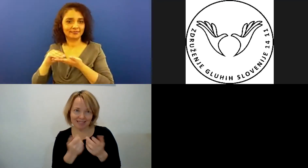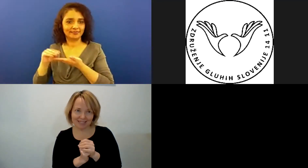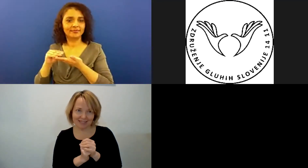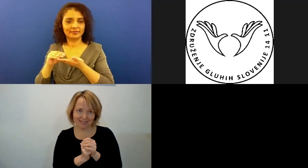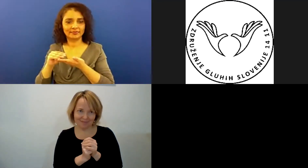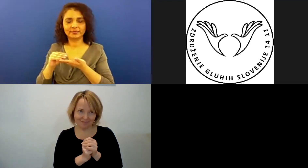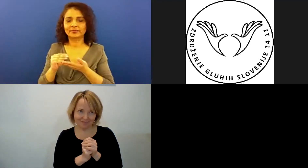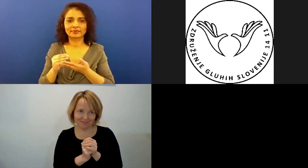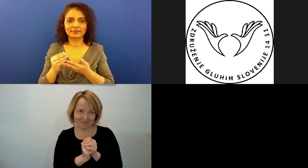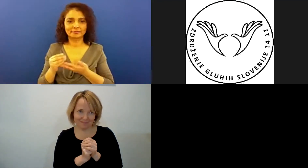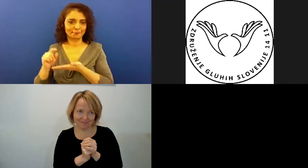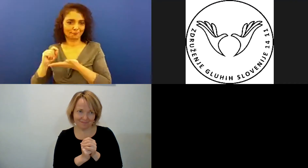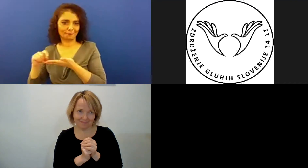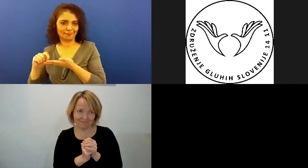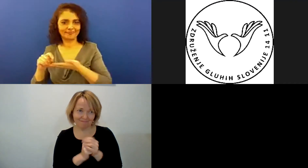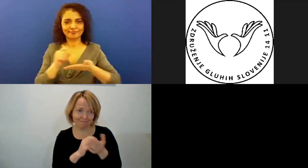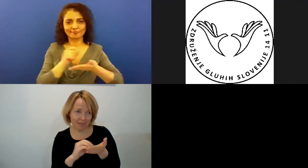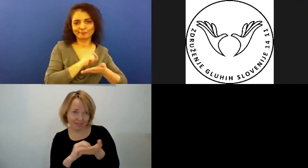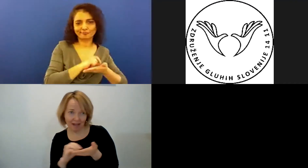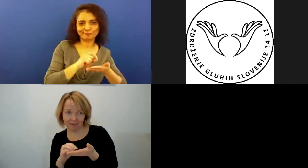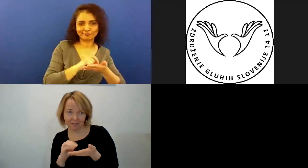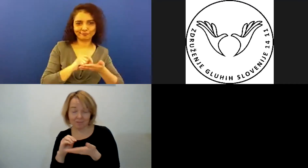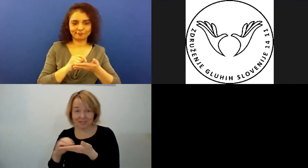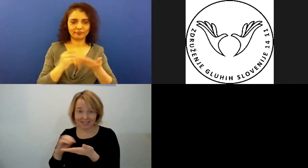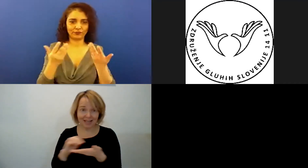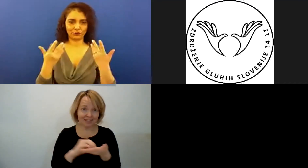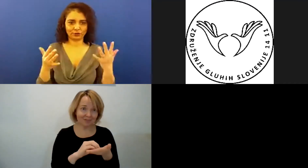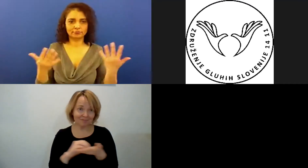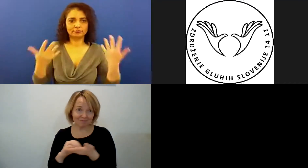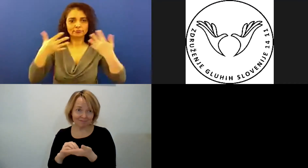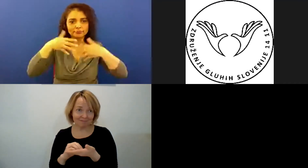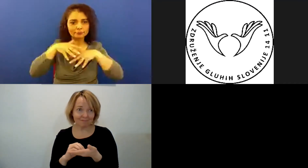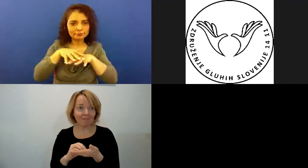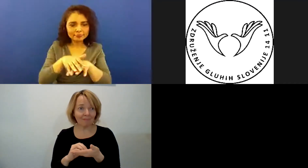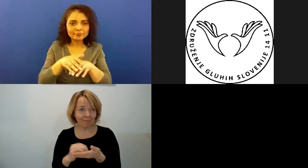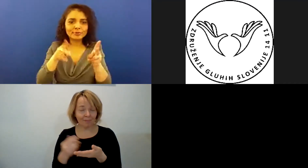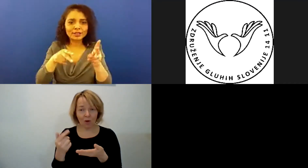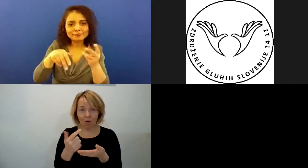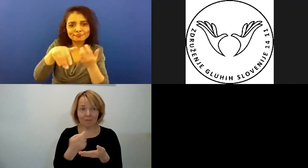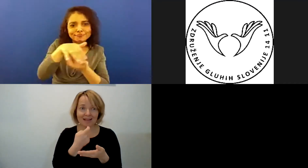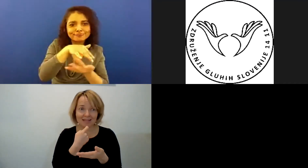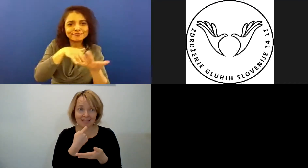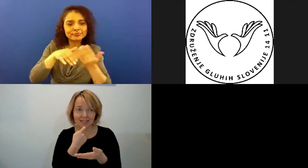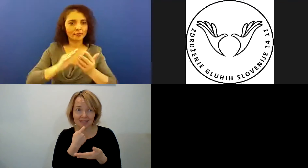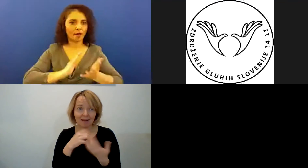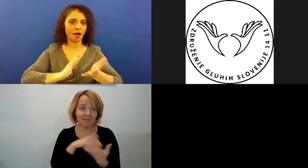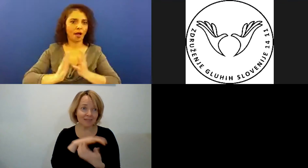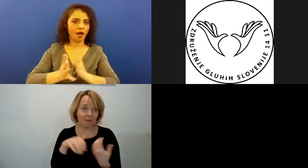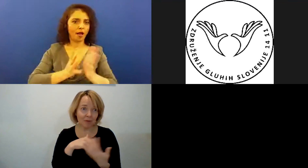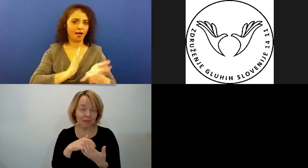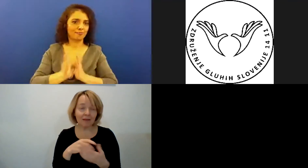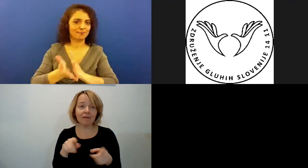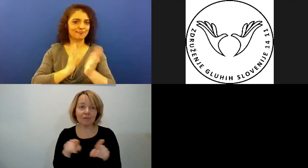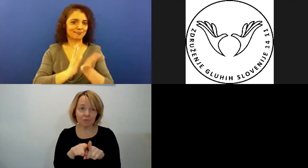Albanian. In another school, the language was Serbo-Croatian.